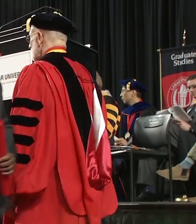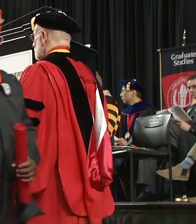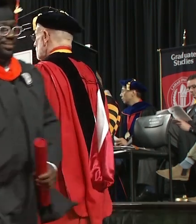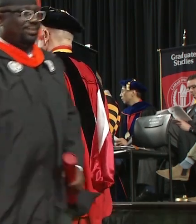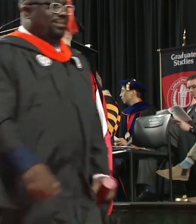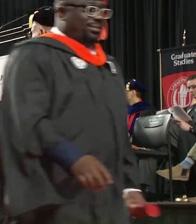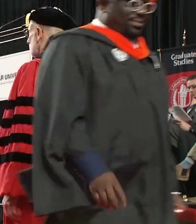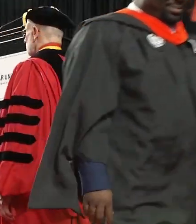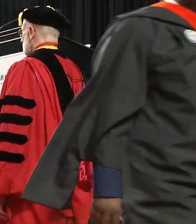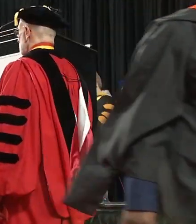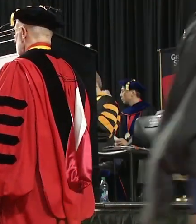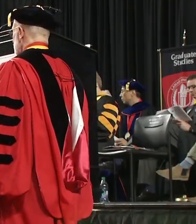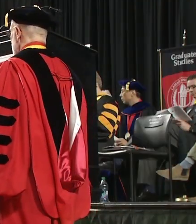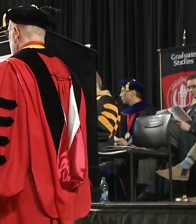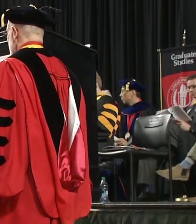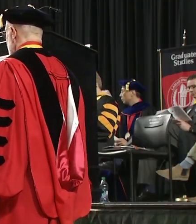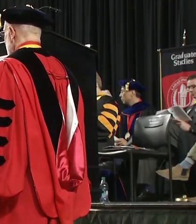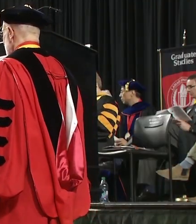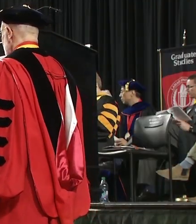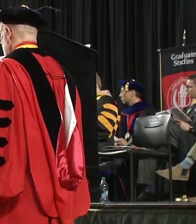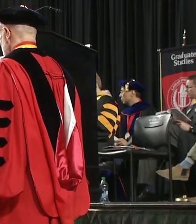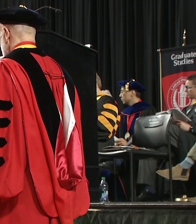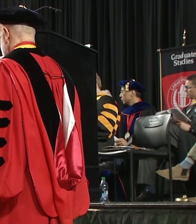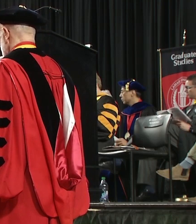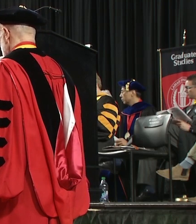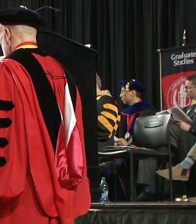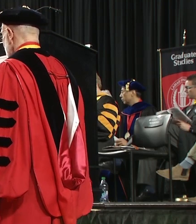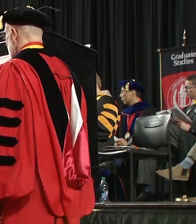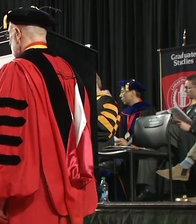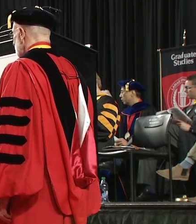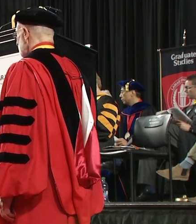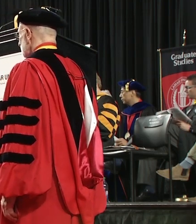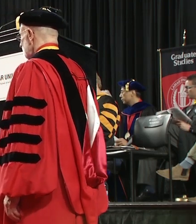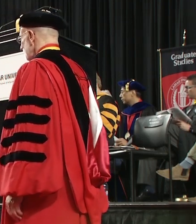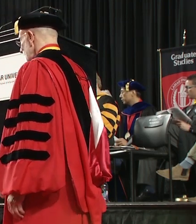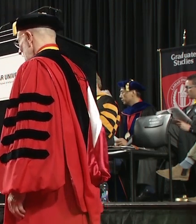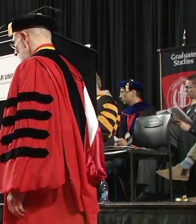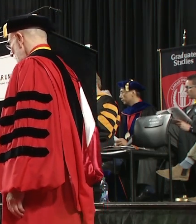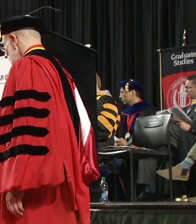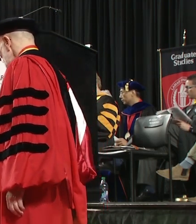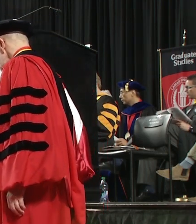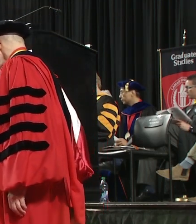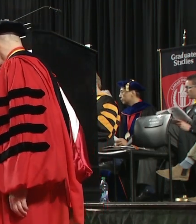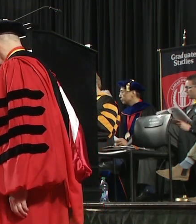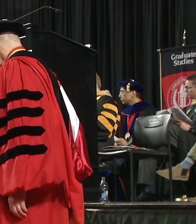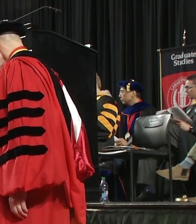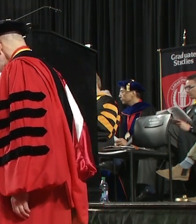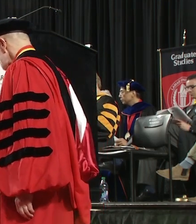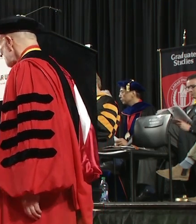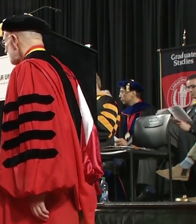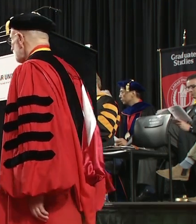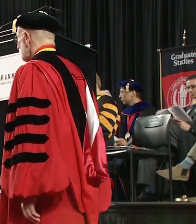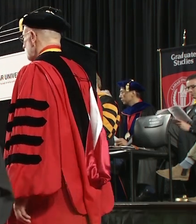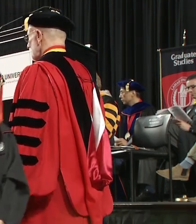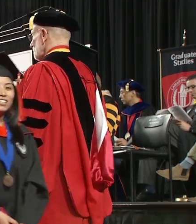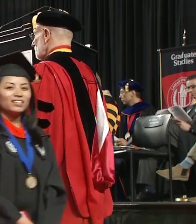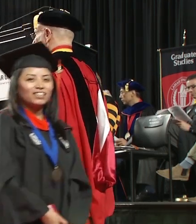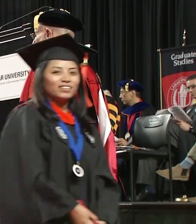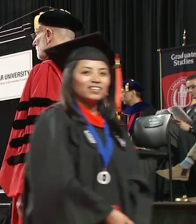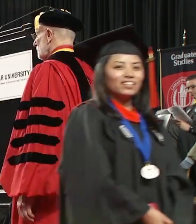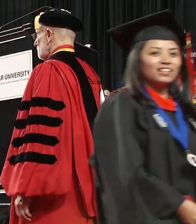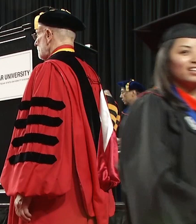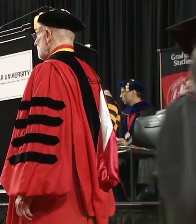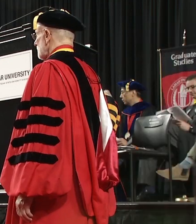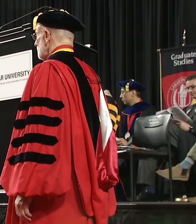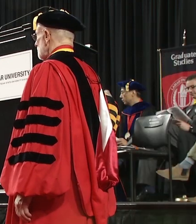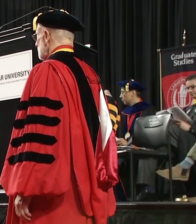We have Master of Engineering in Industrial Engineering, Dinesh Prakash Minaramam.